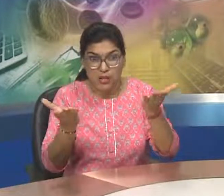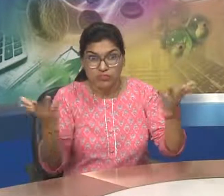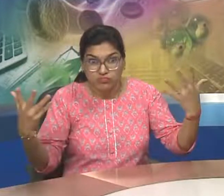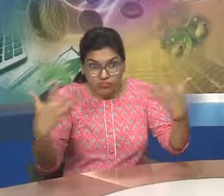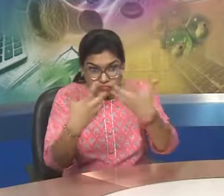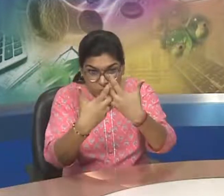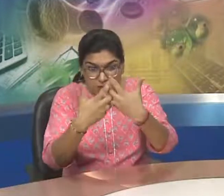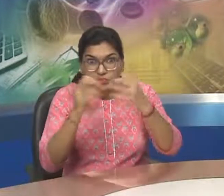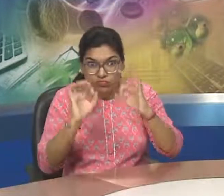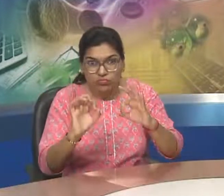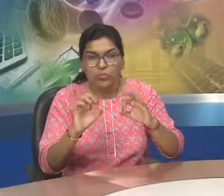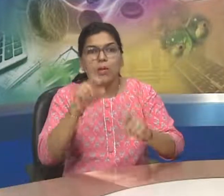neutral pH